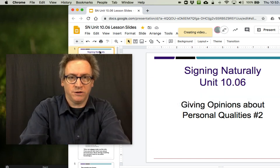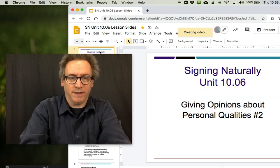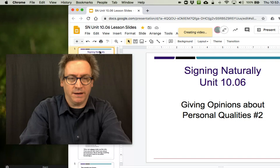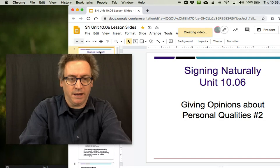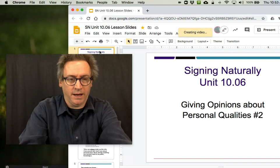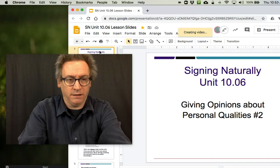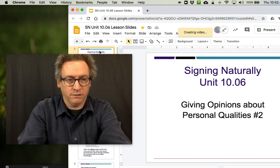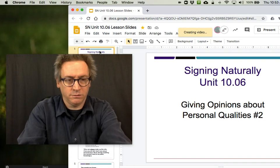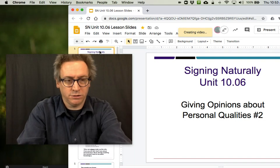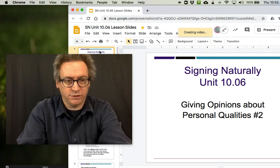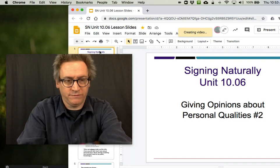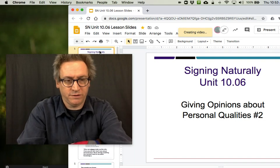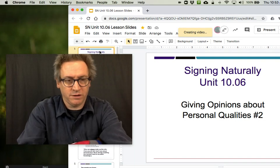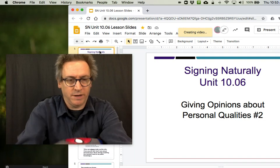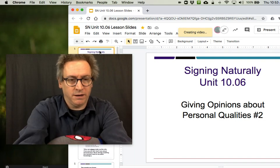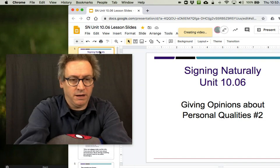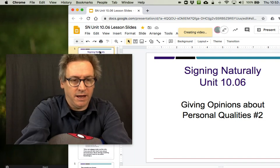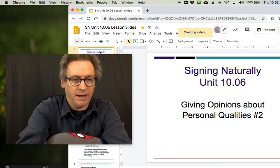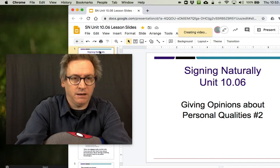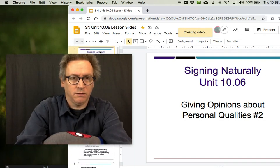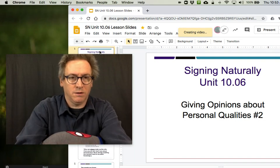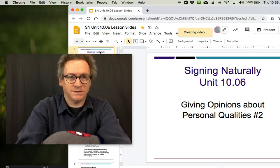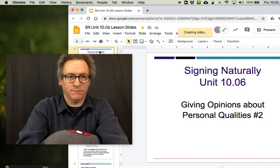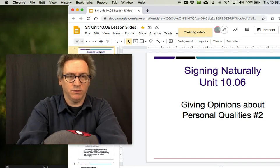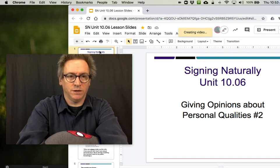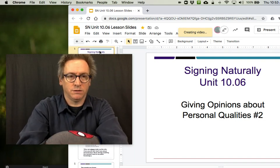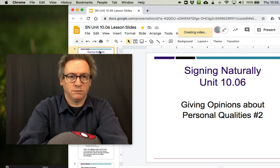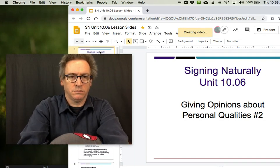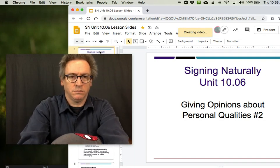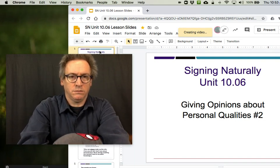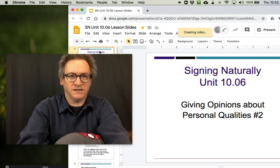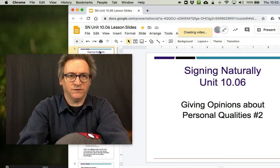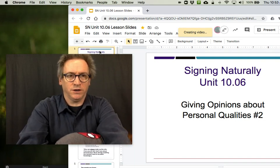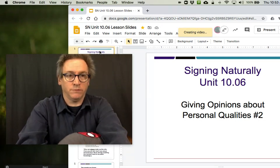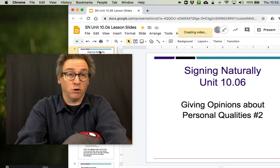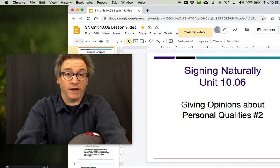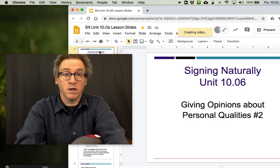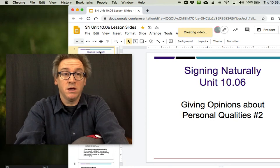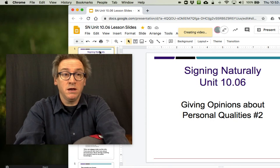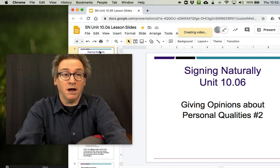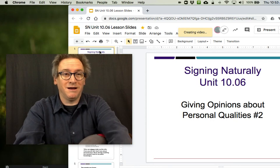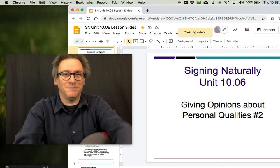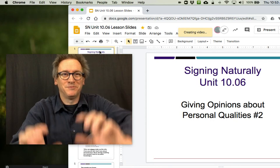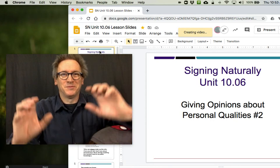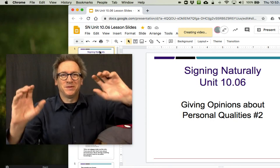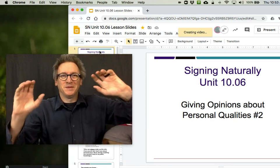Shift Command A. Shift Command A. That's very odd. Okay.